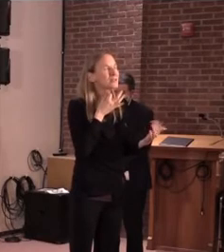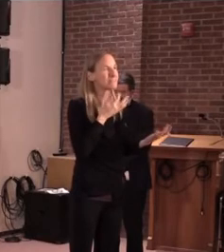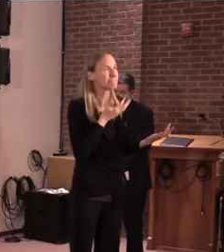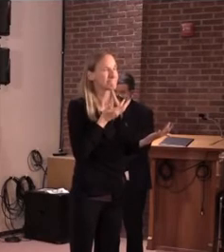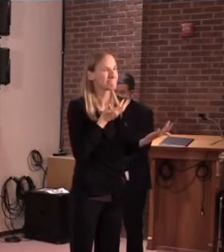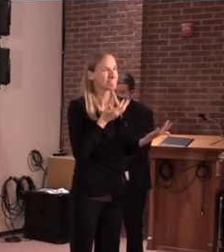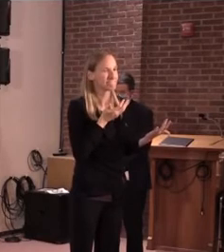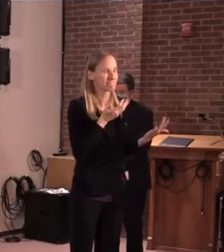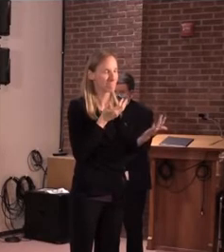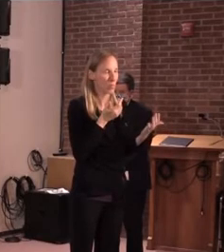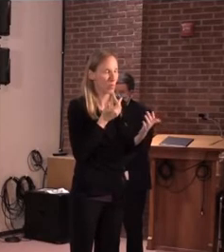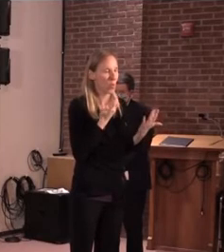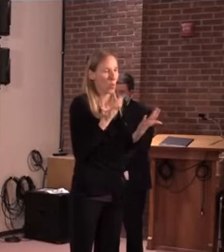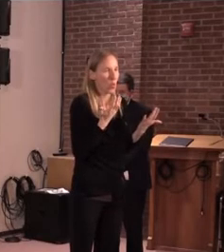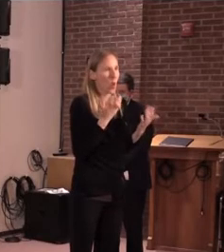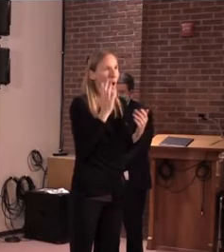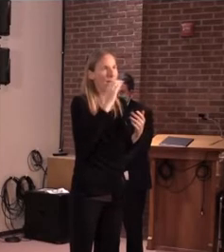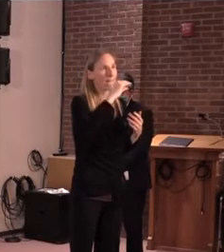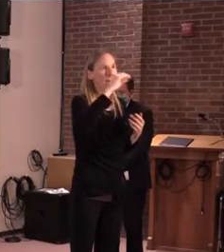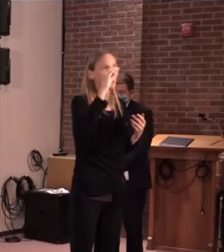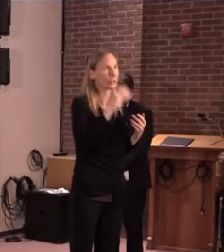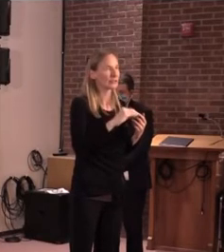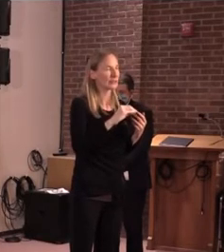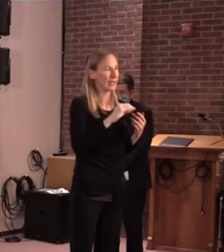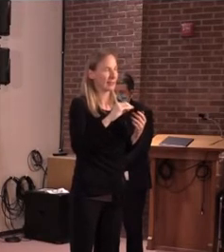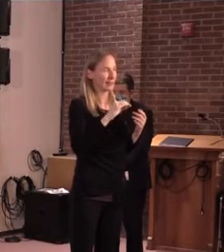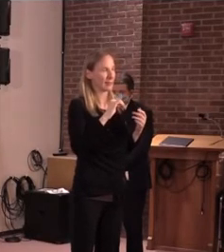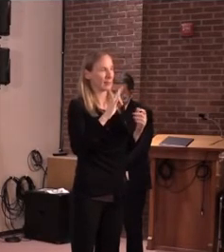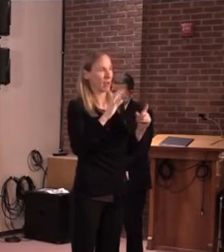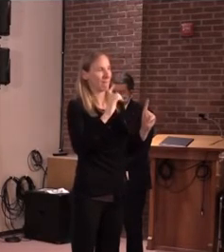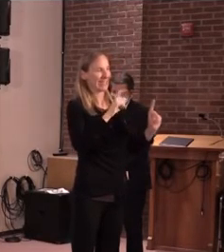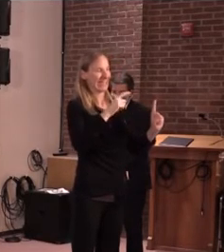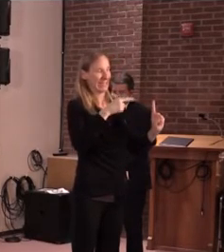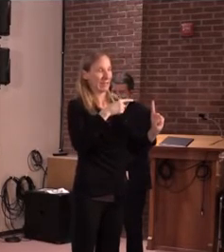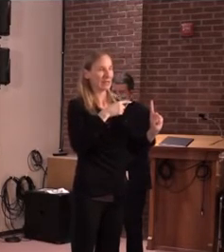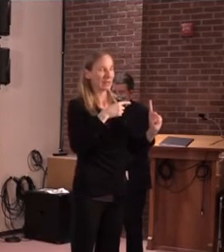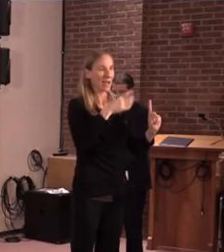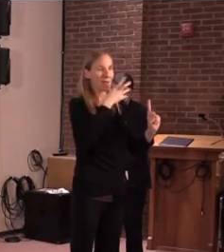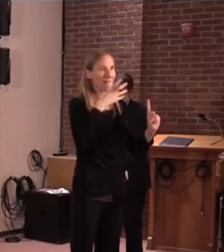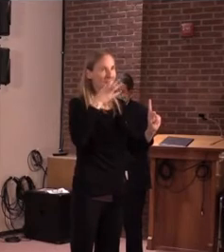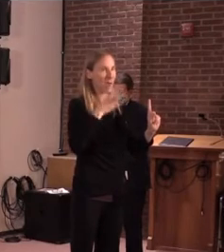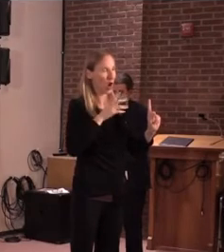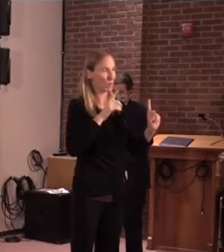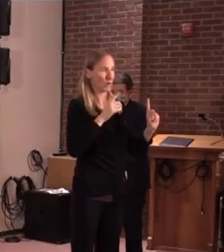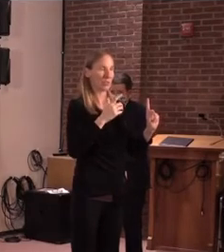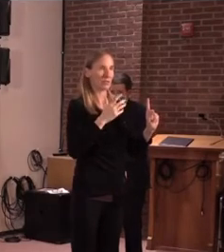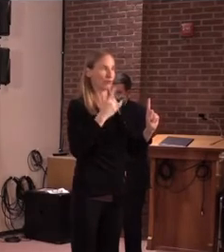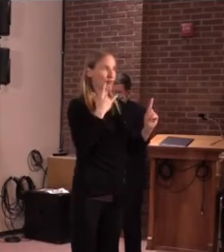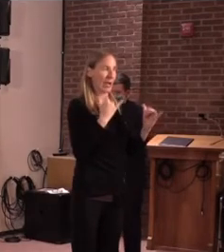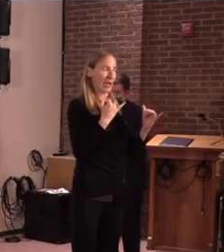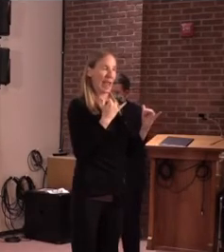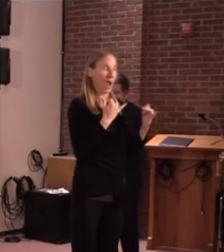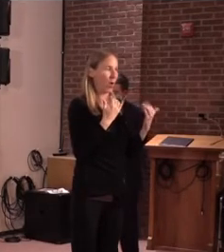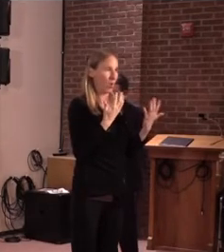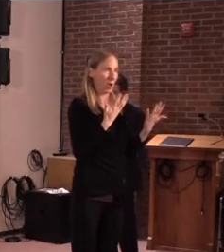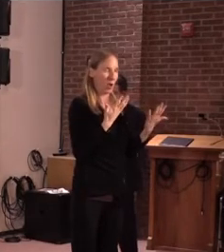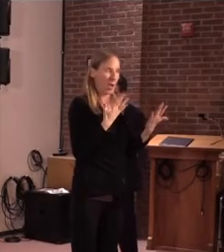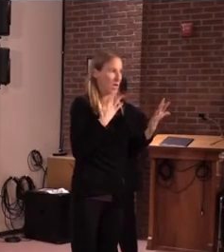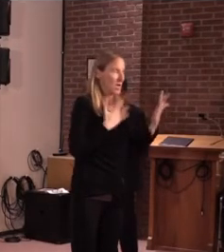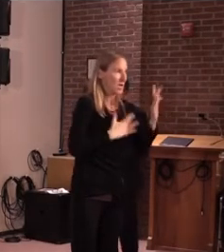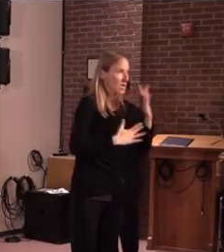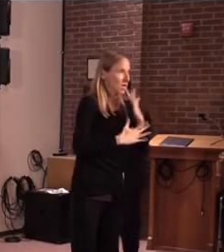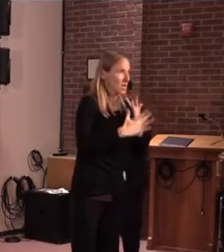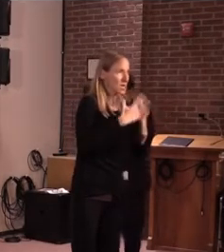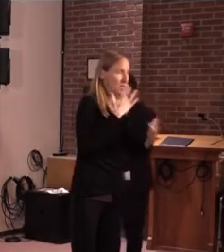what kind of percentage of the need that farmers are facing, the